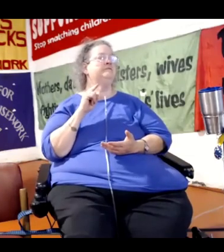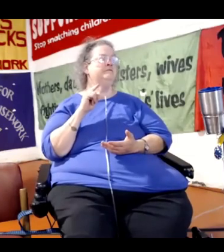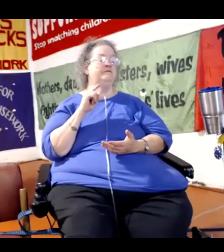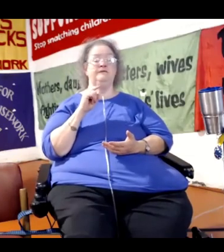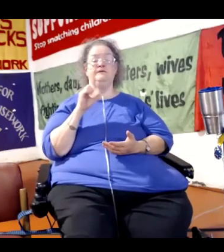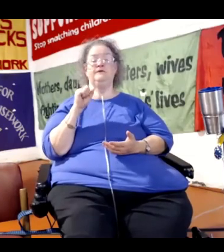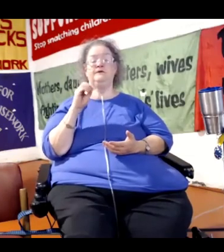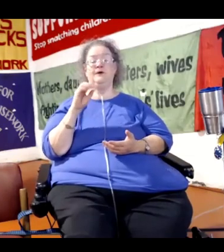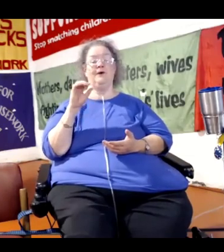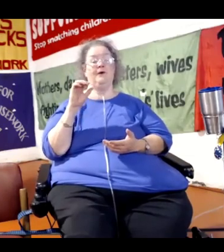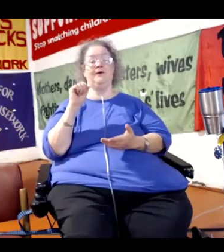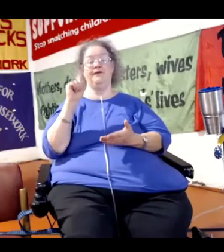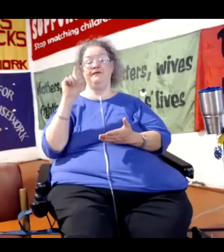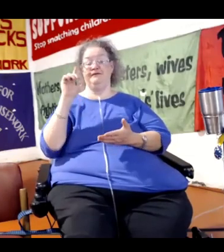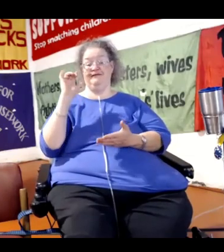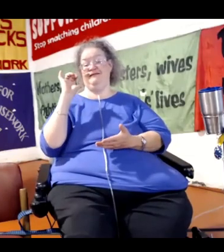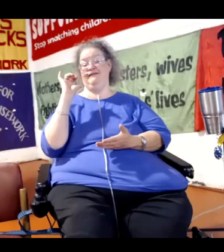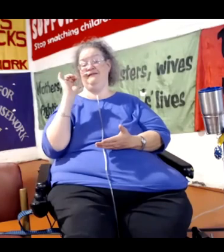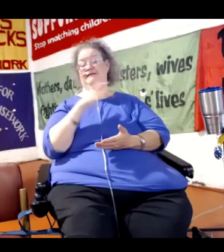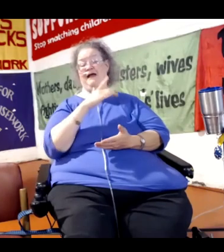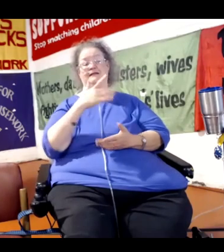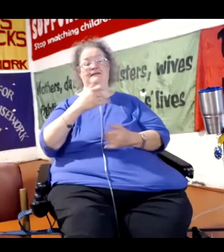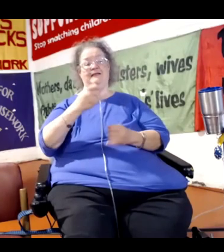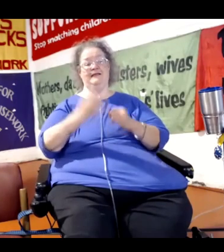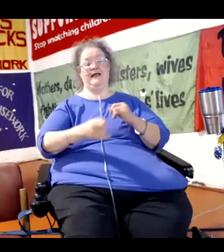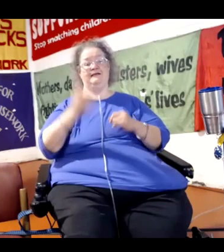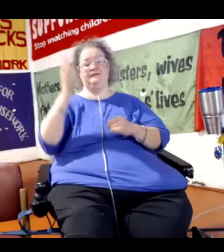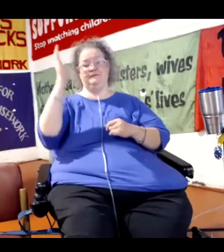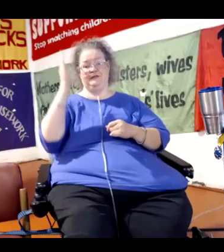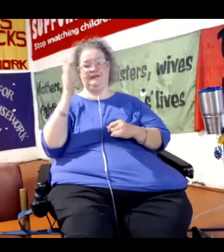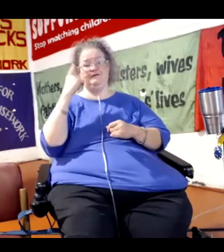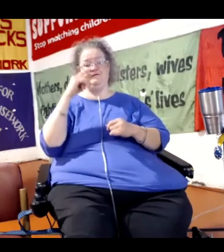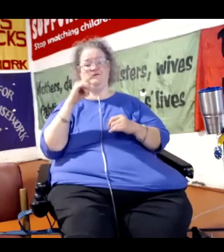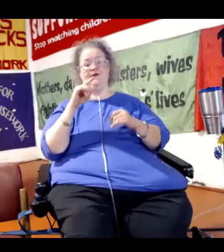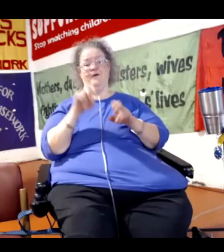so that is our final presentation on the panel.